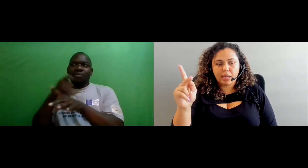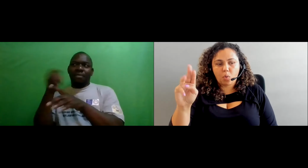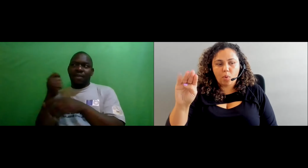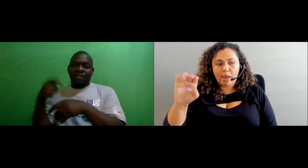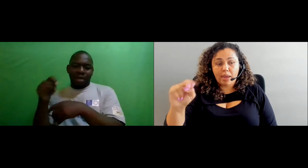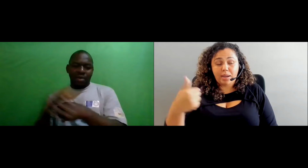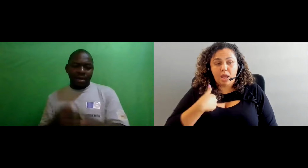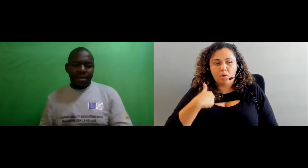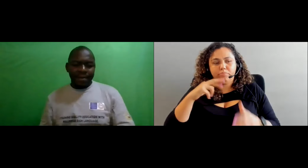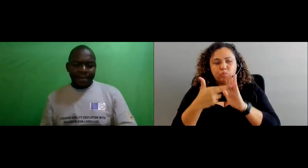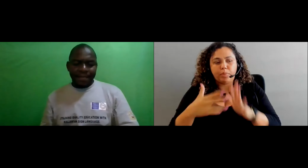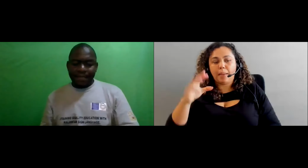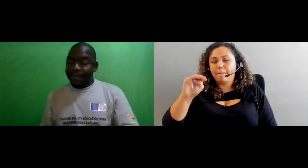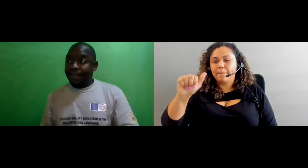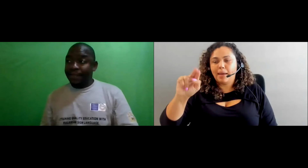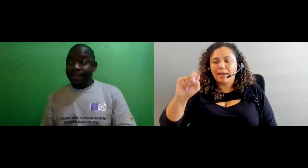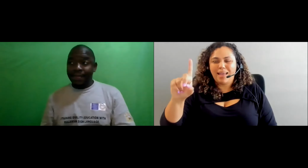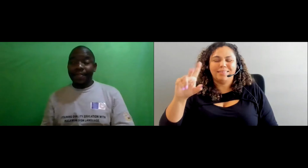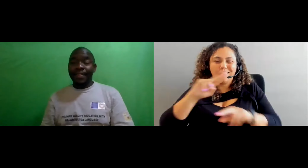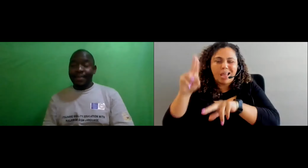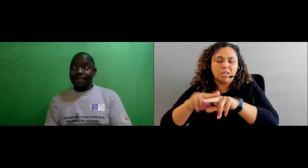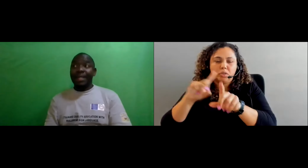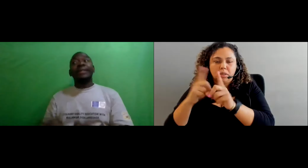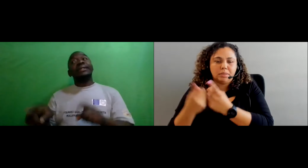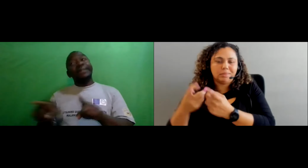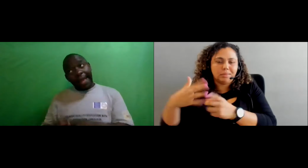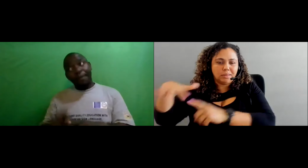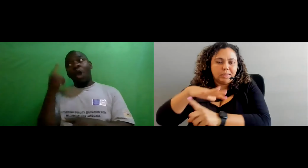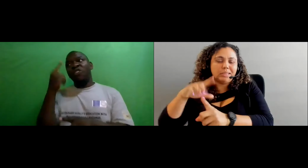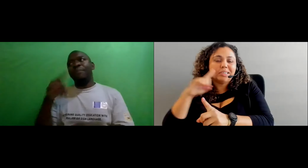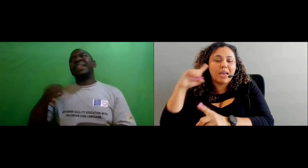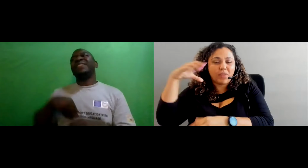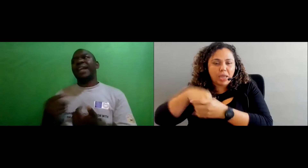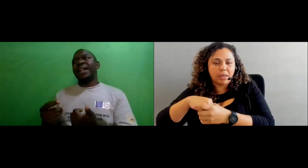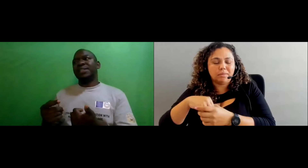the implementation of the All Children Reading project in Malawi.